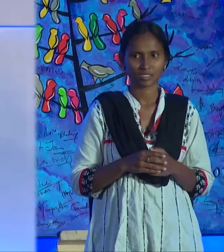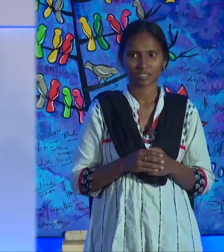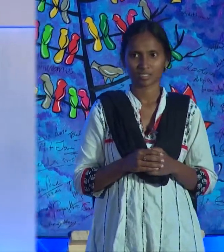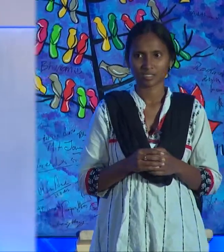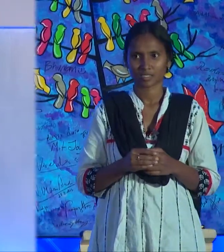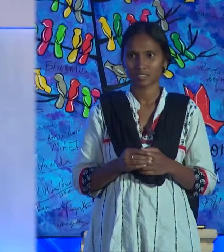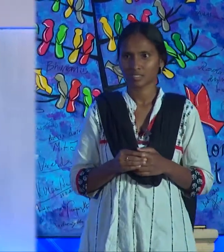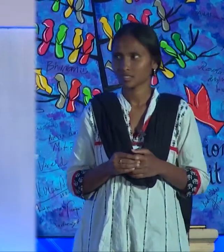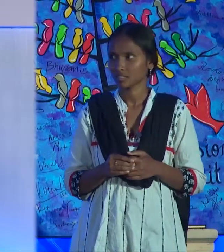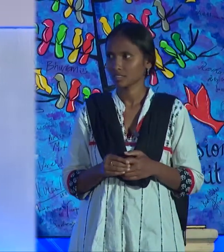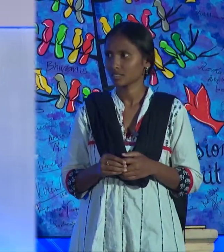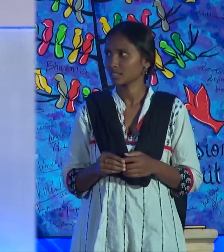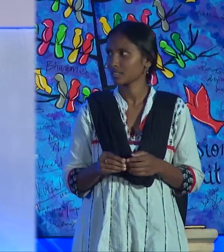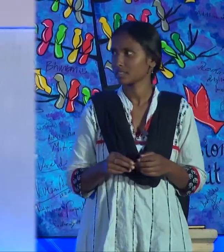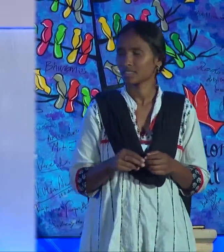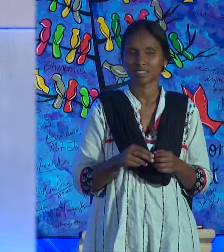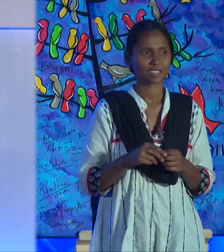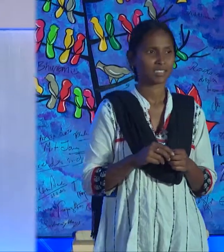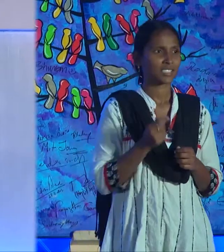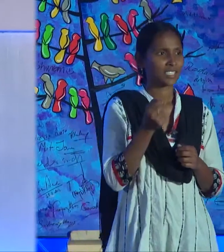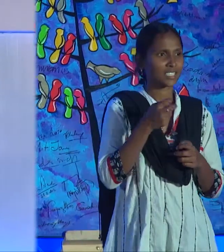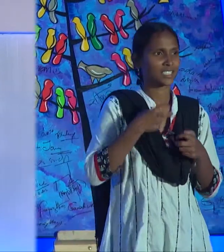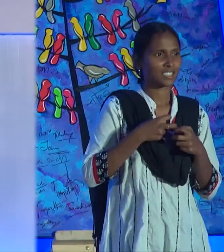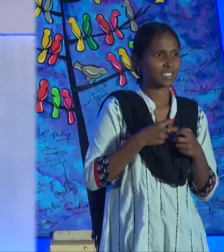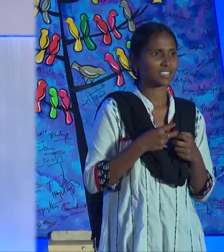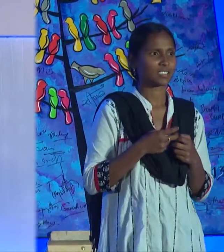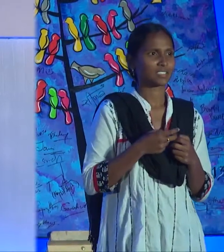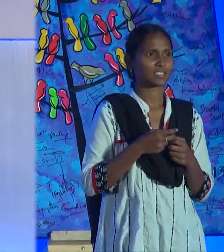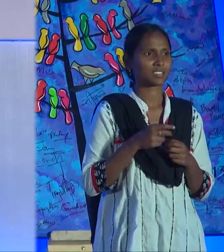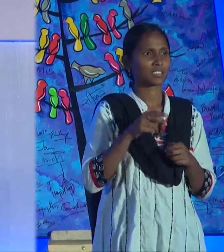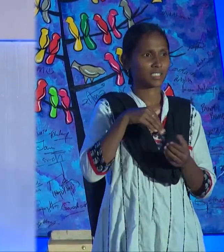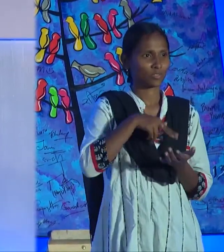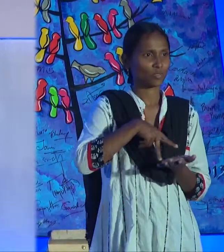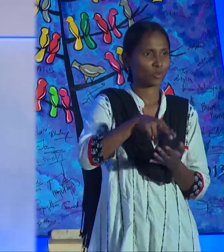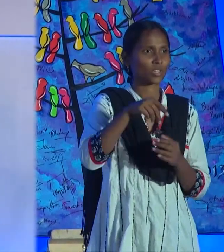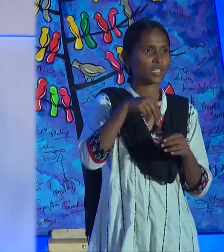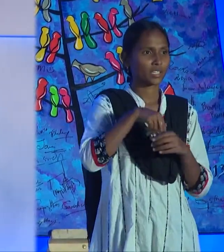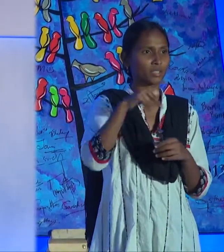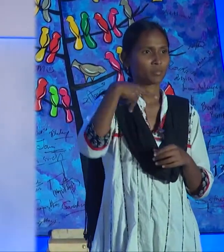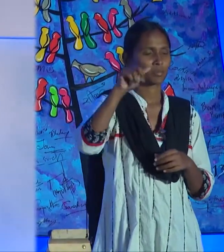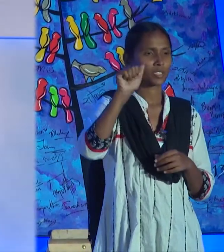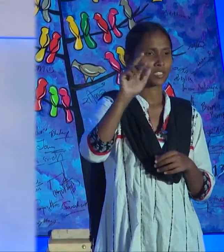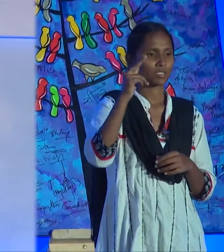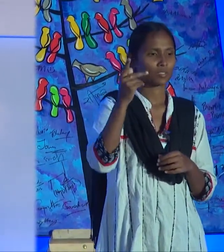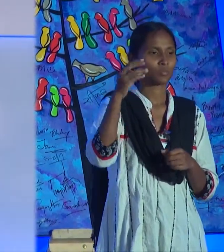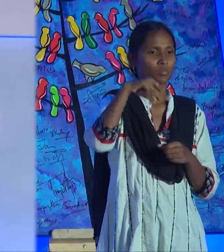you know, little pug for a walk in a park. It was more like